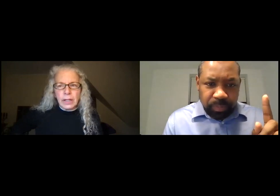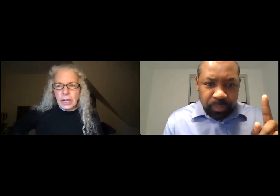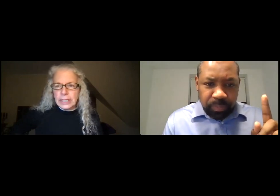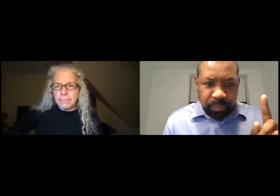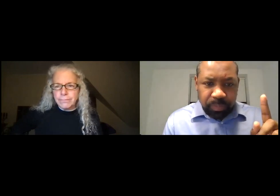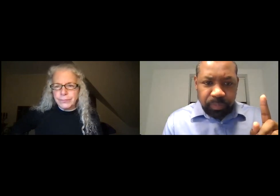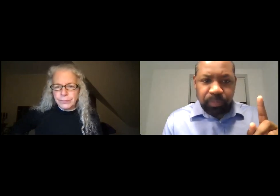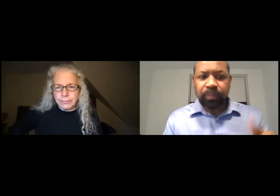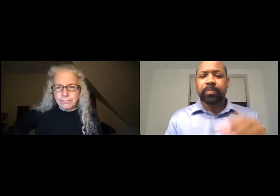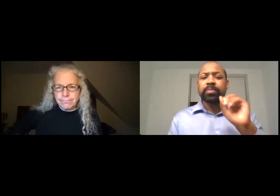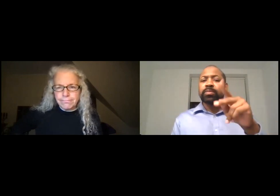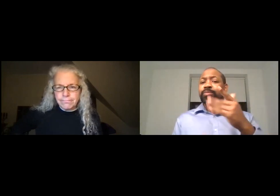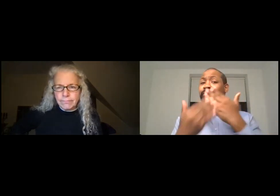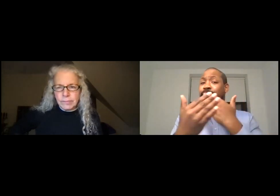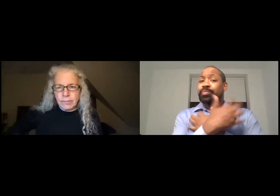I